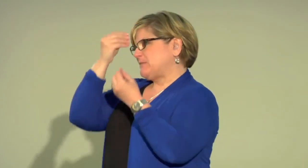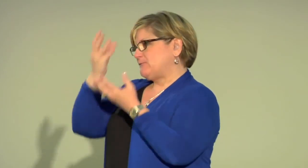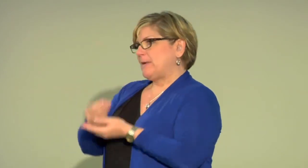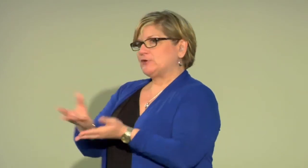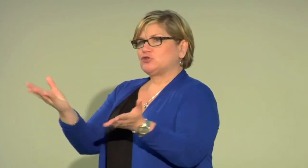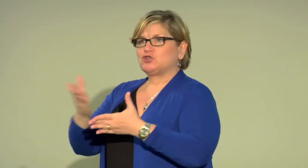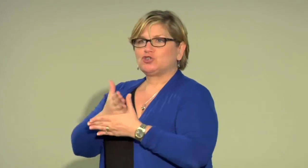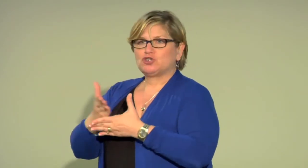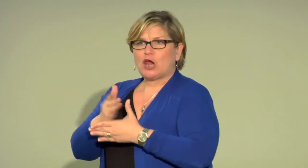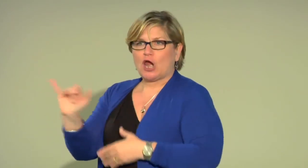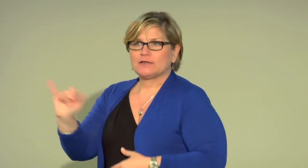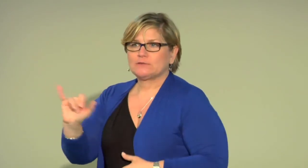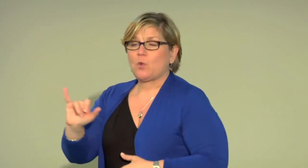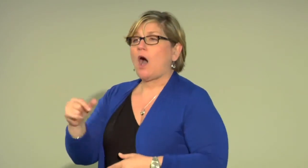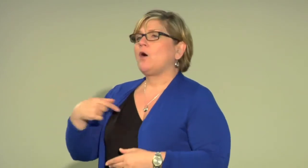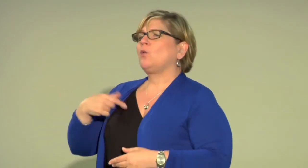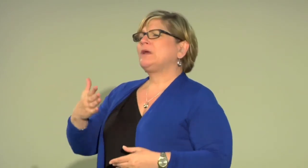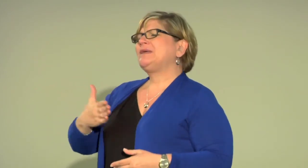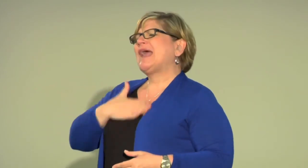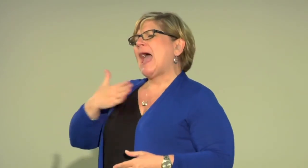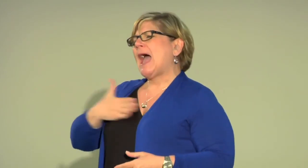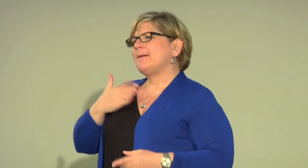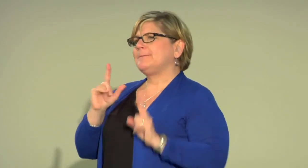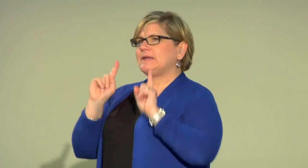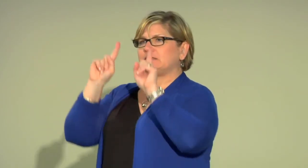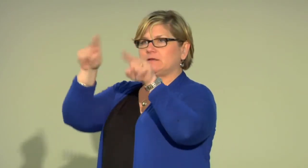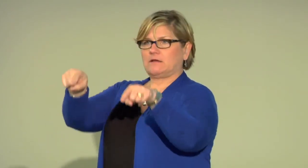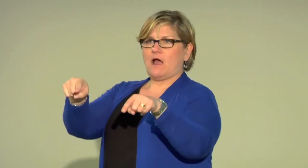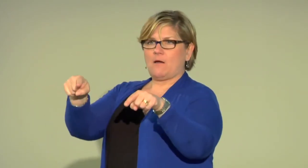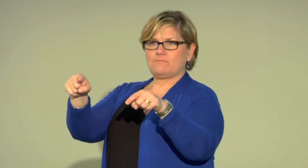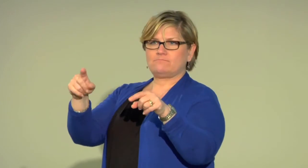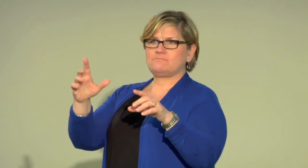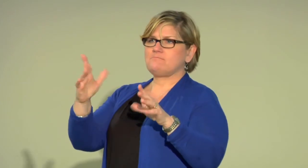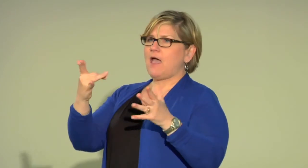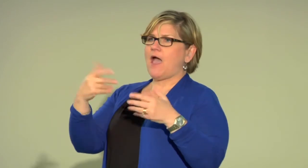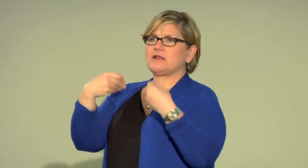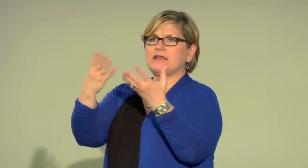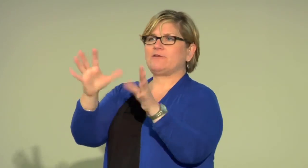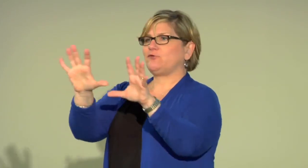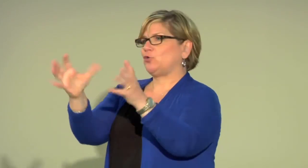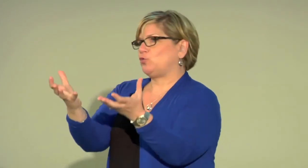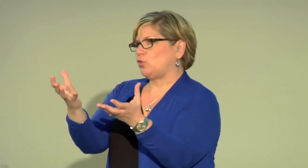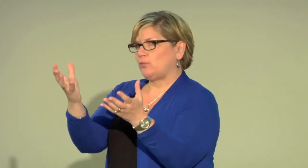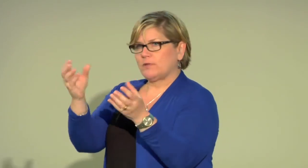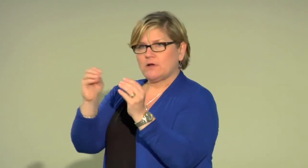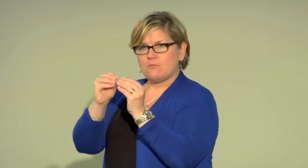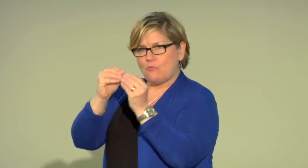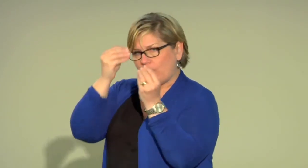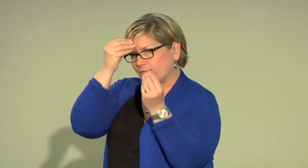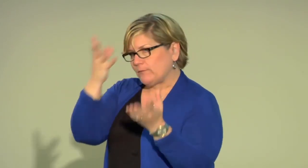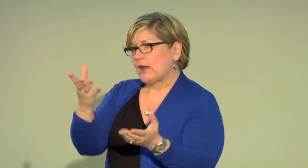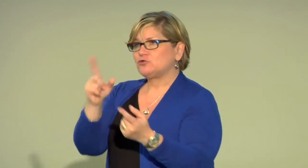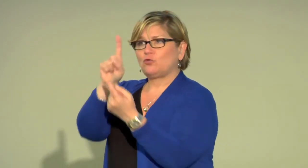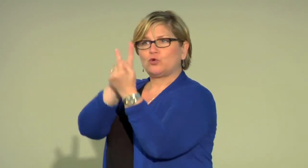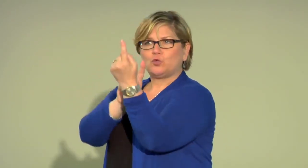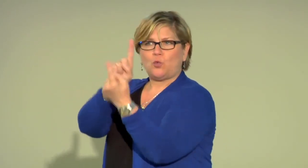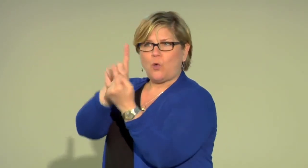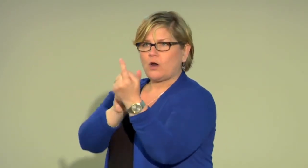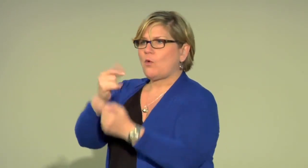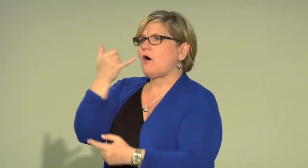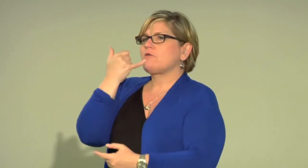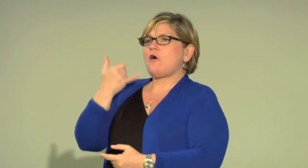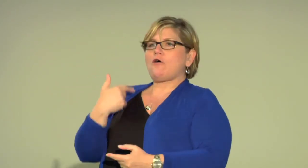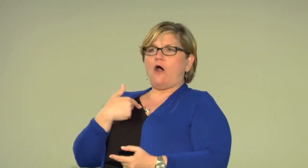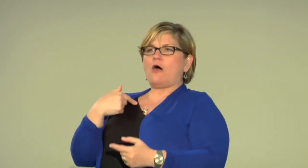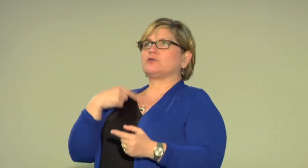shirt. So I do have some information that we can share as well, and we would be happy to come and give your group